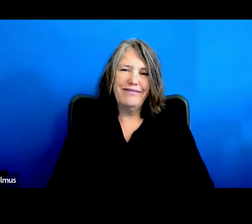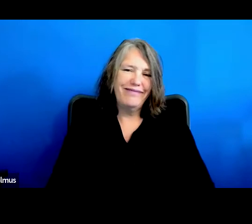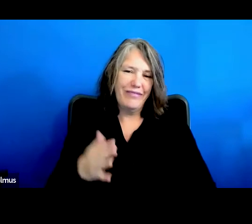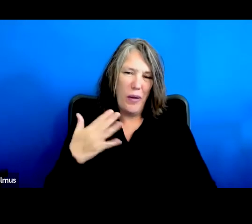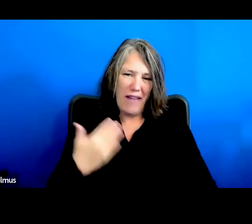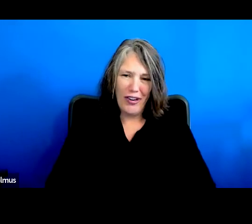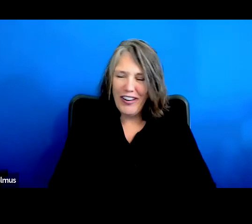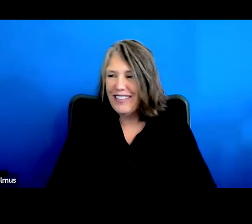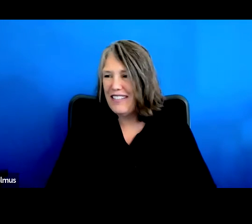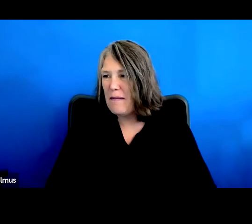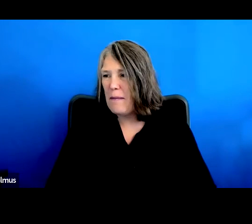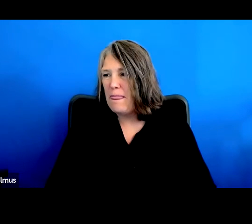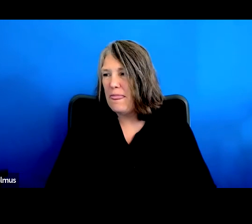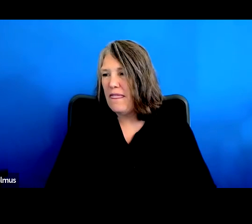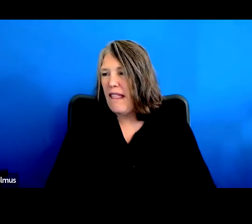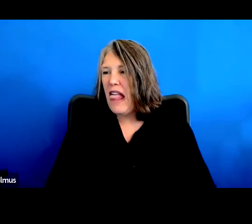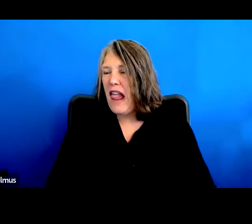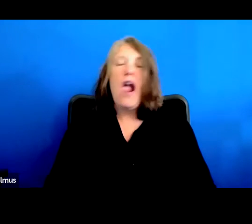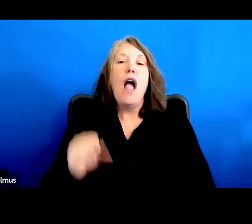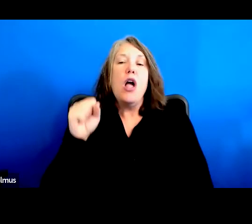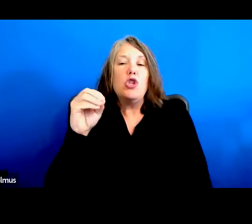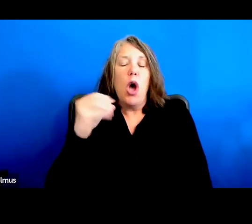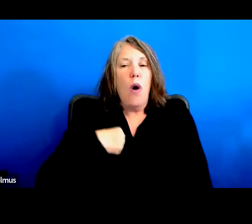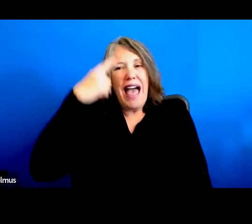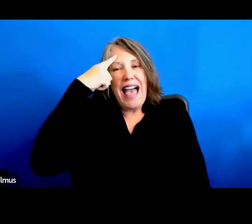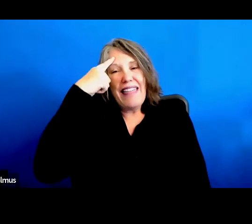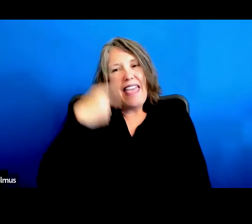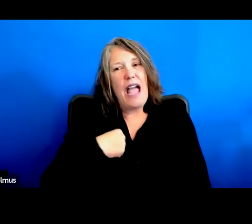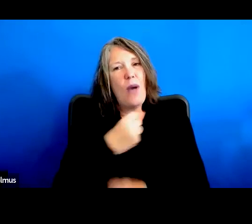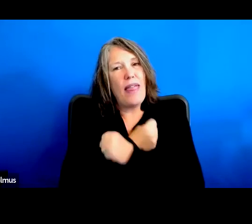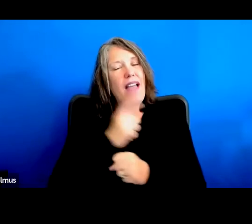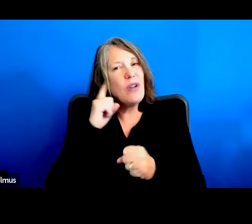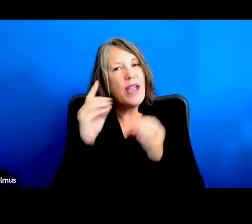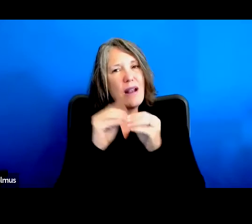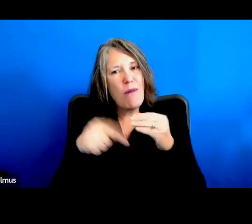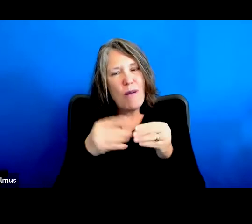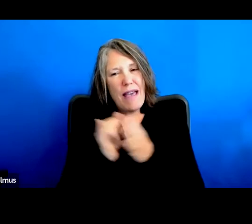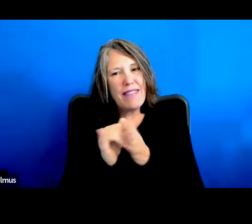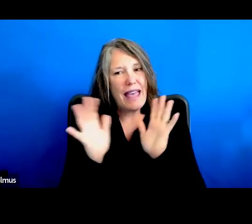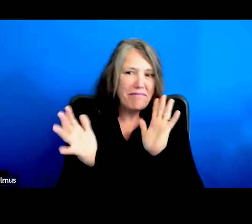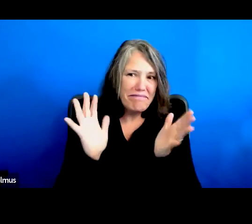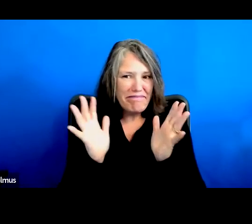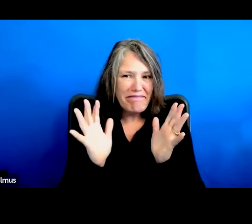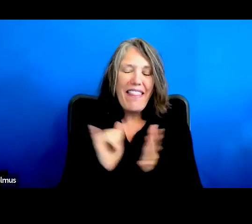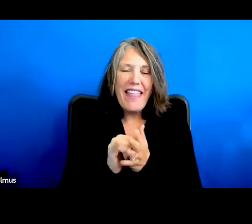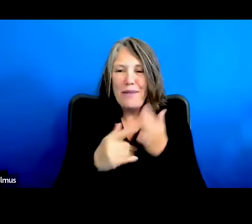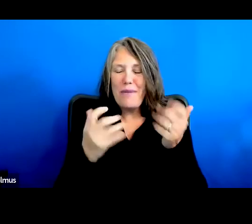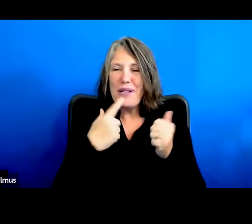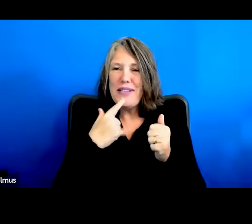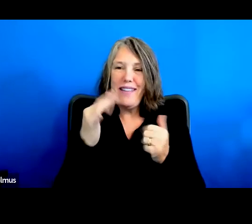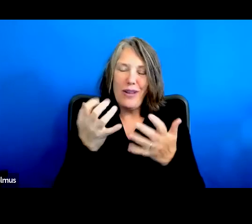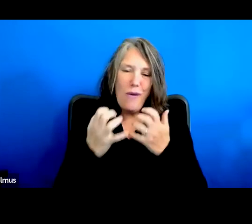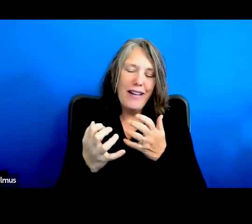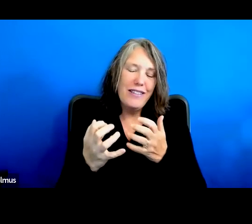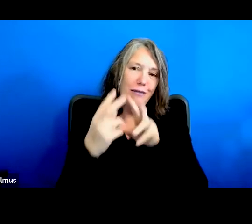whatever. So I think Ty would love to hear more about that, is ultimately what I want to say. So if you want to get together